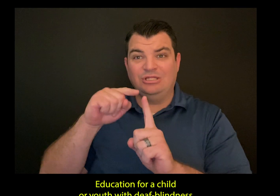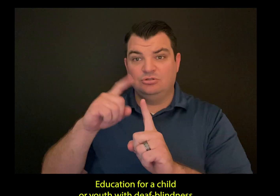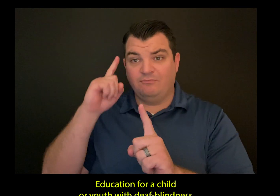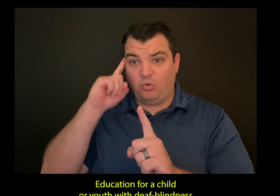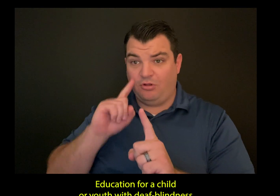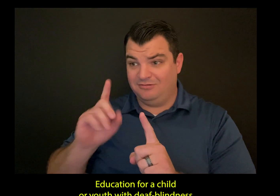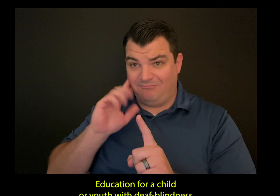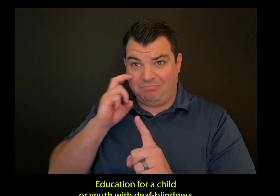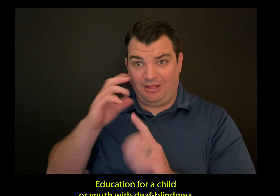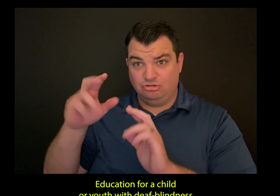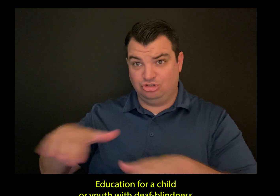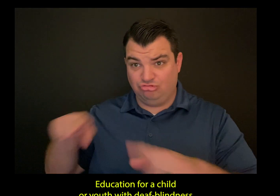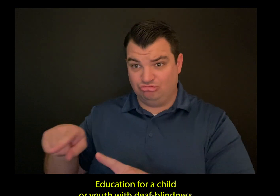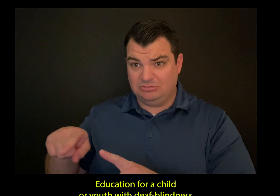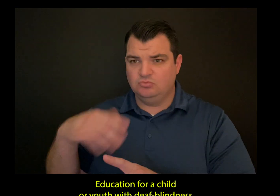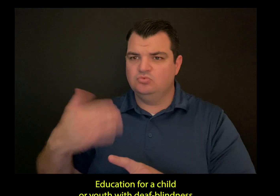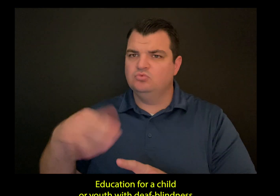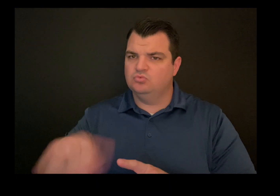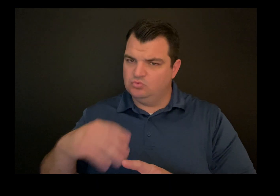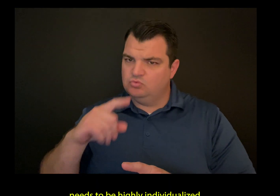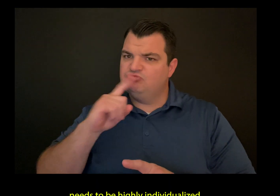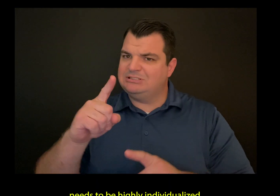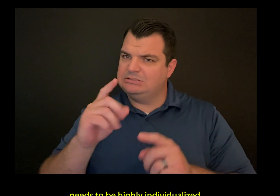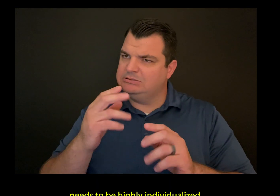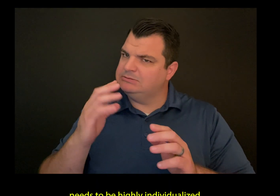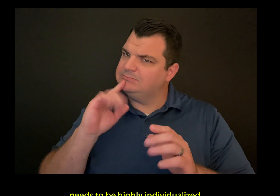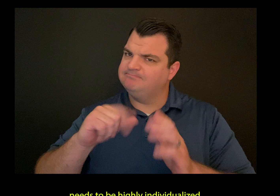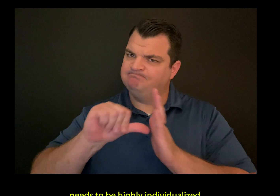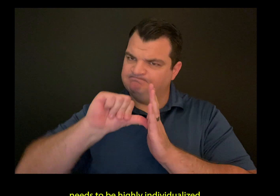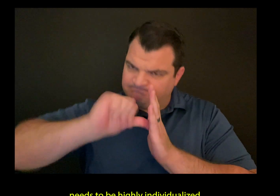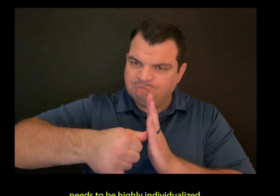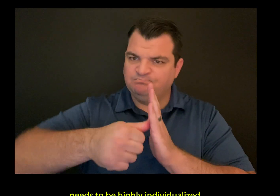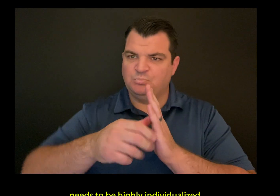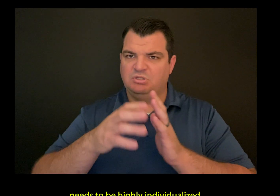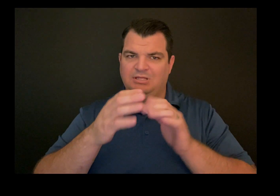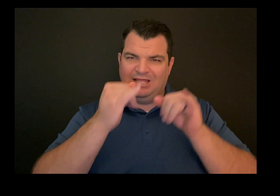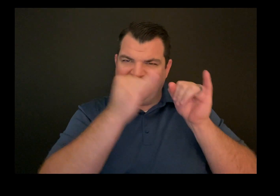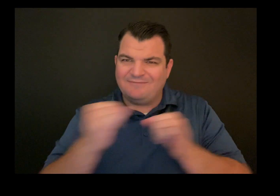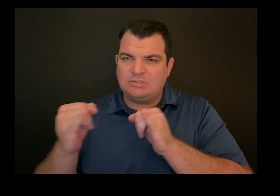Education for a child or youth with deafblindness needs to be highly individualized.